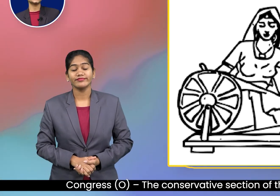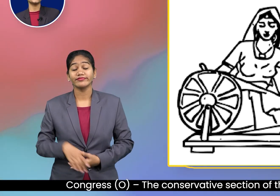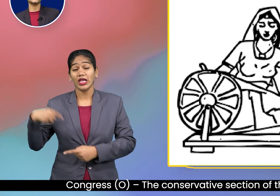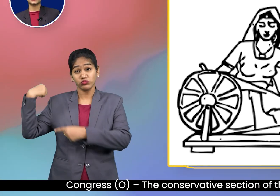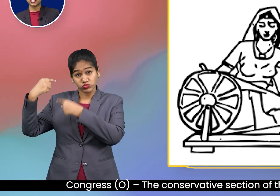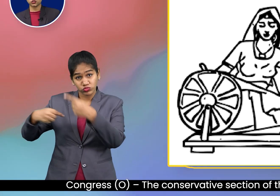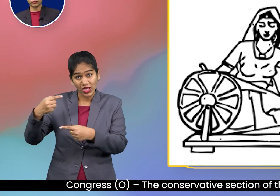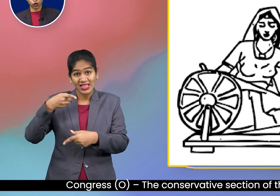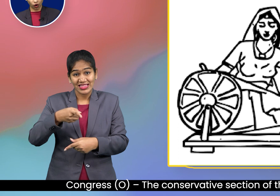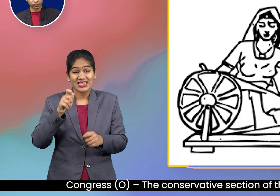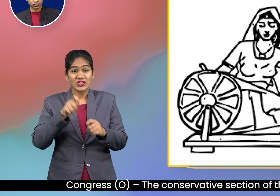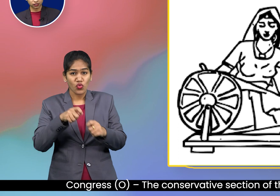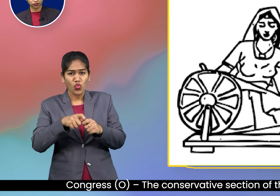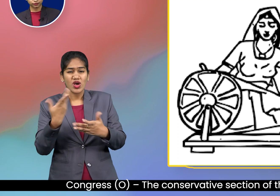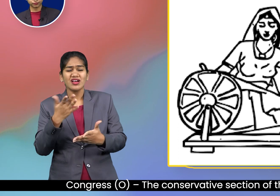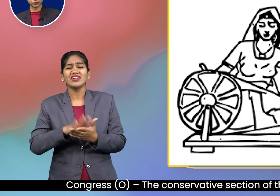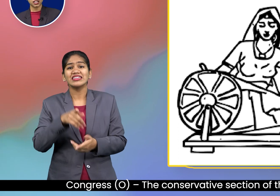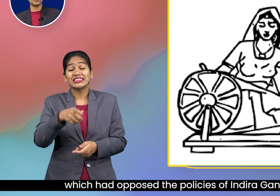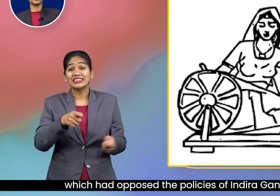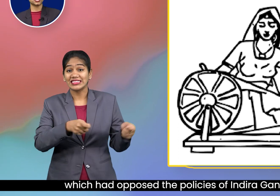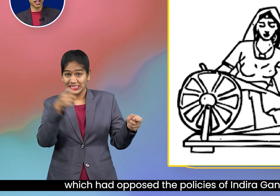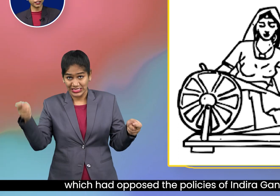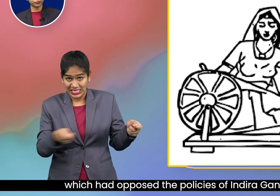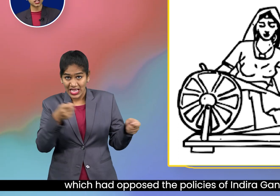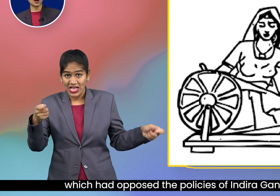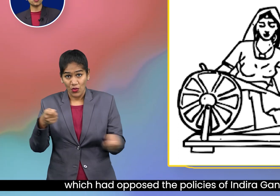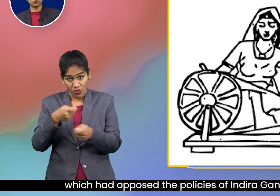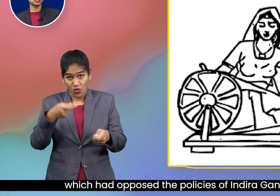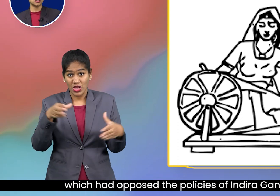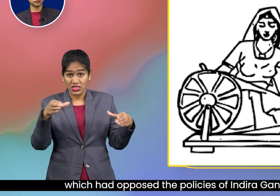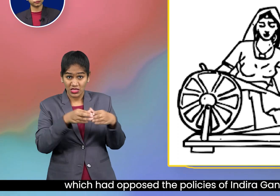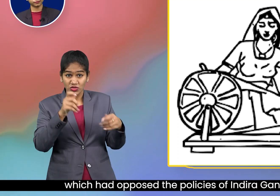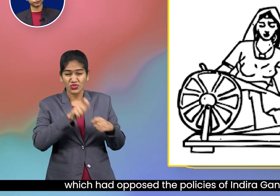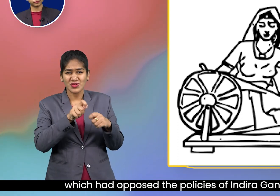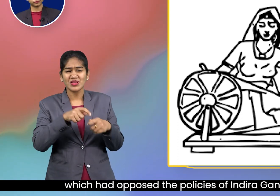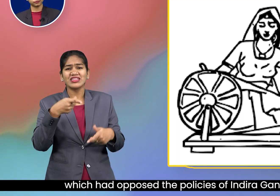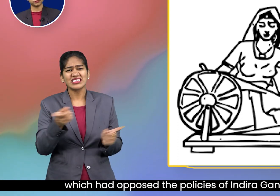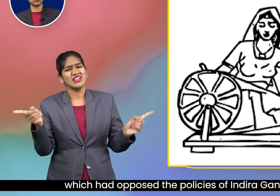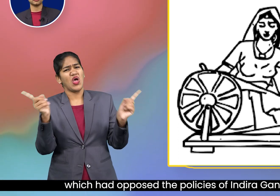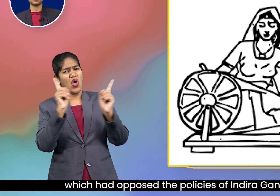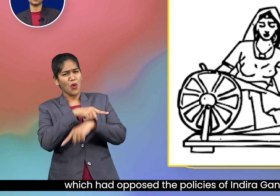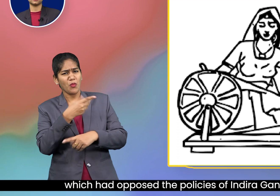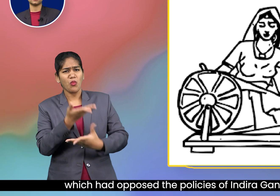The conservative section of the Congress, which had opposed